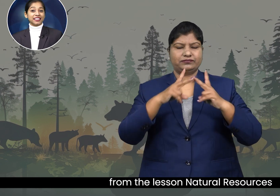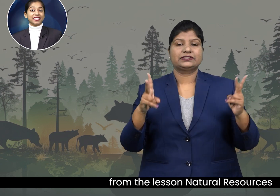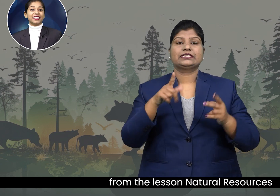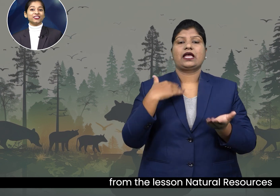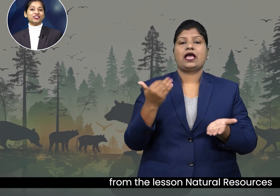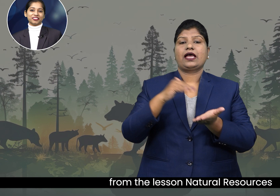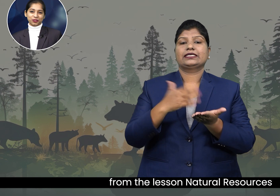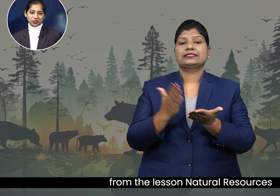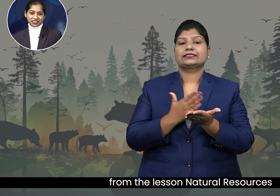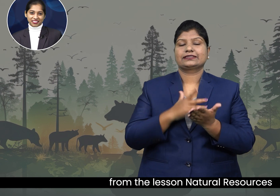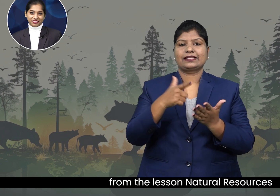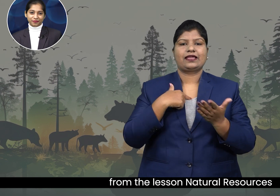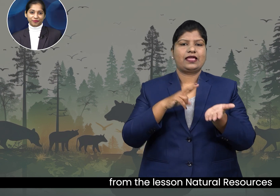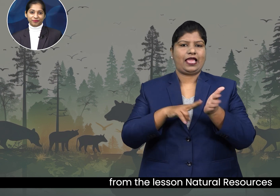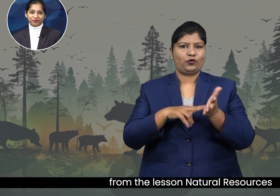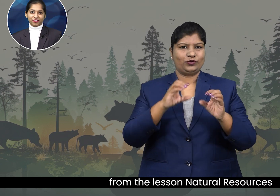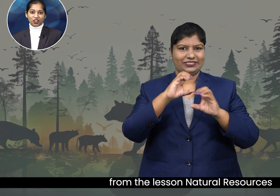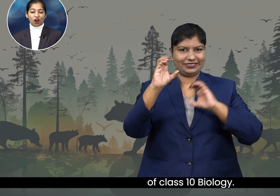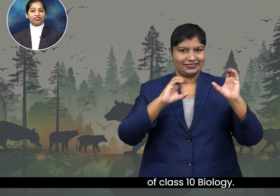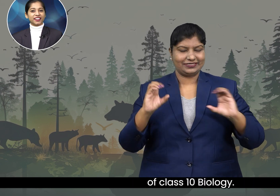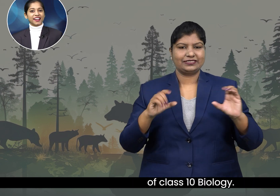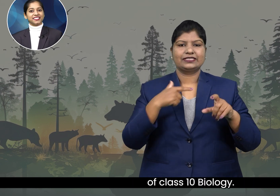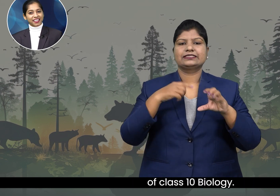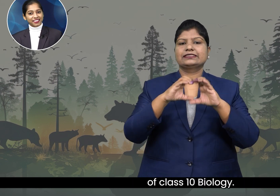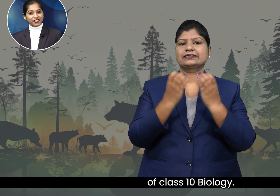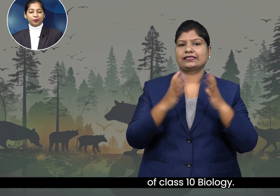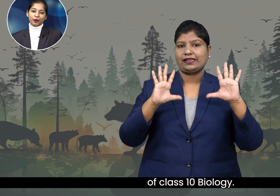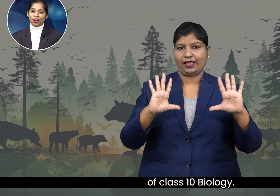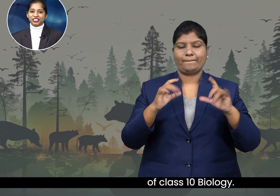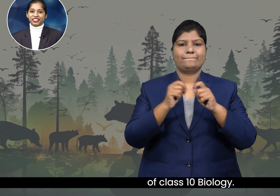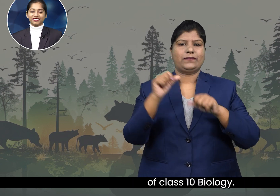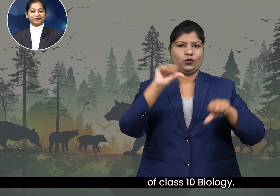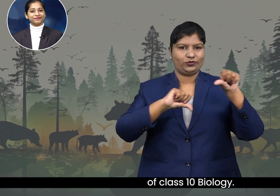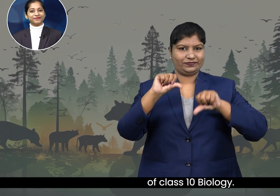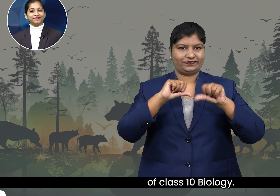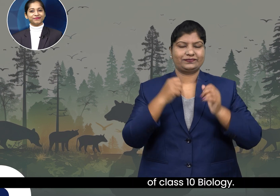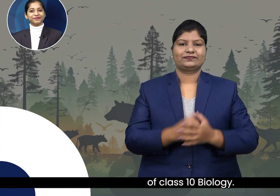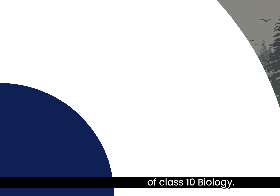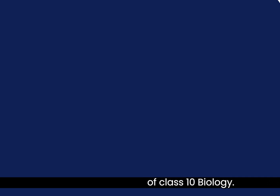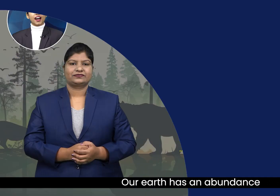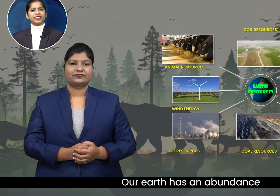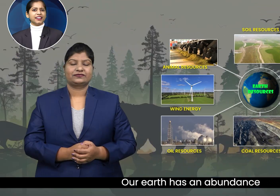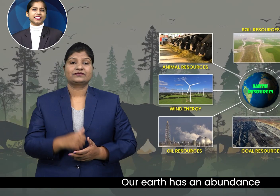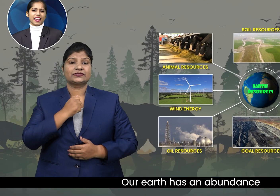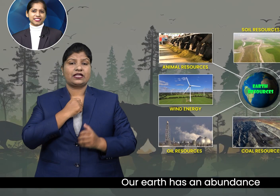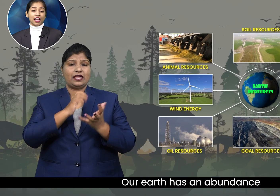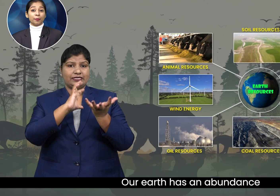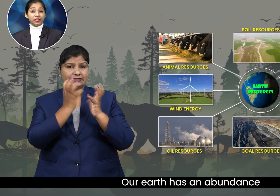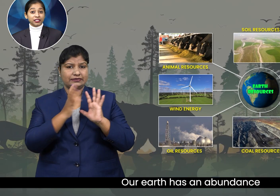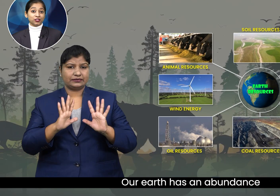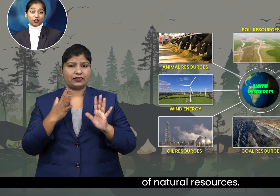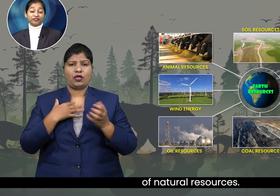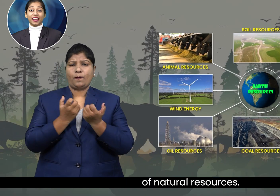From the lesson Natural Resources of class 10th Biology. Our earth has